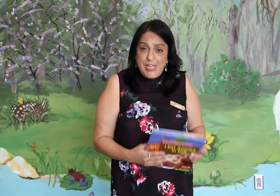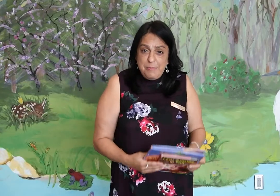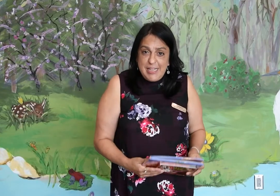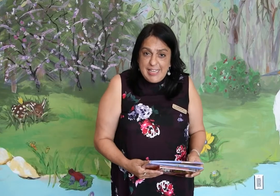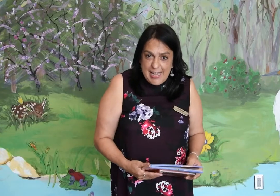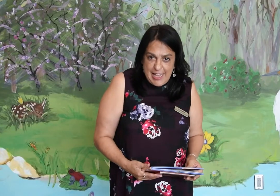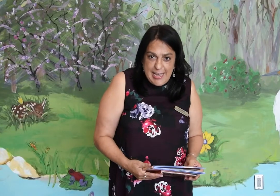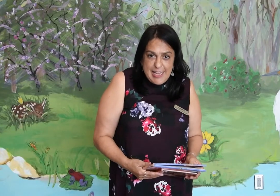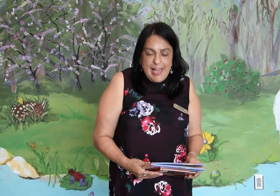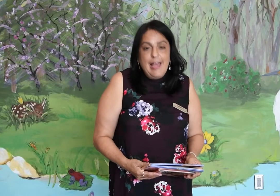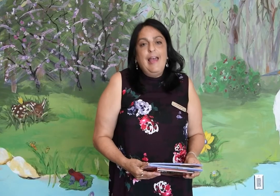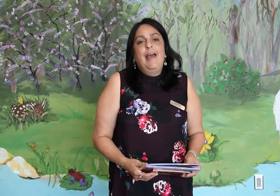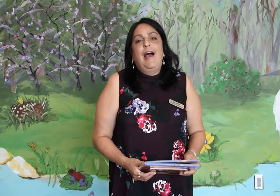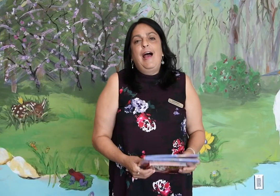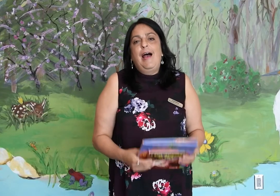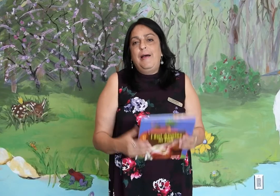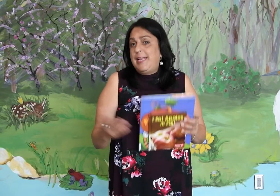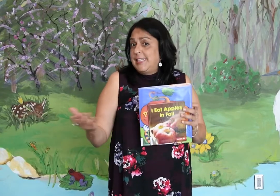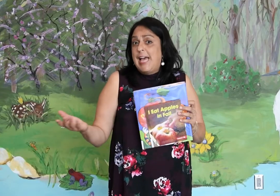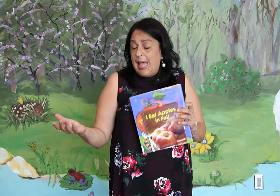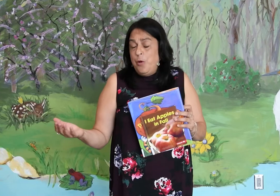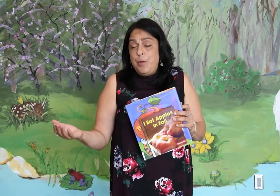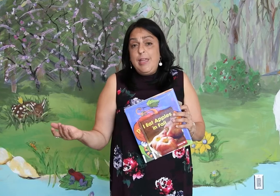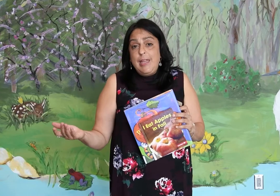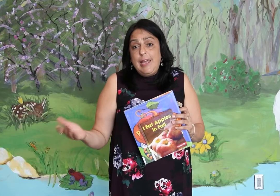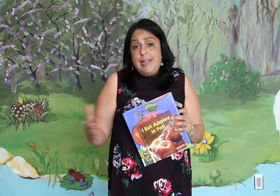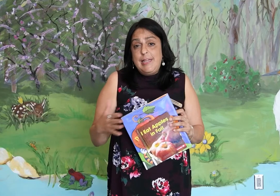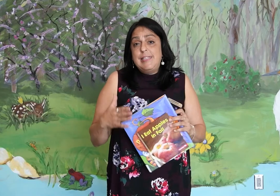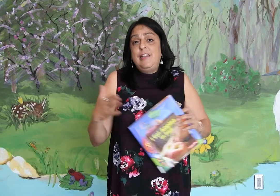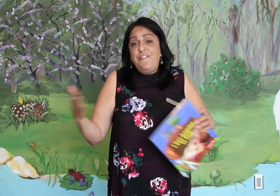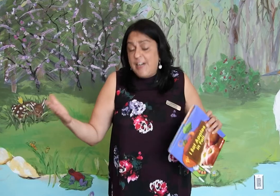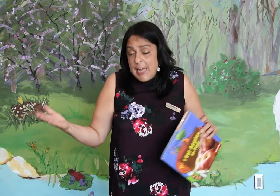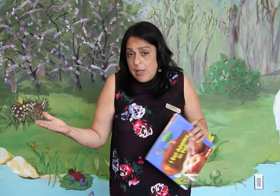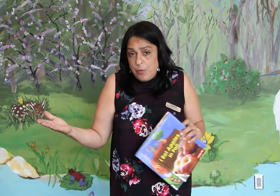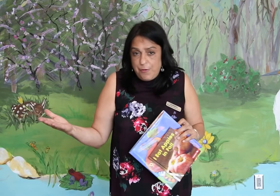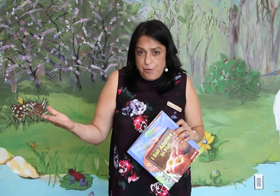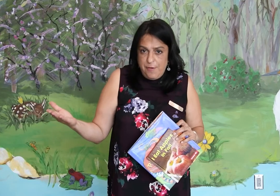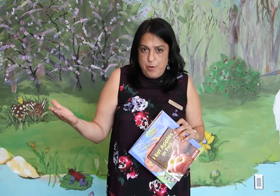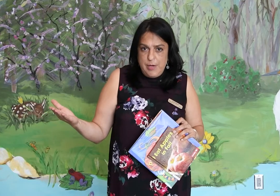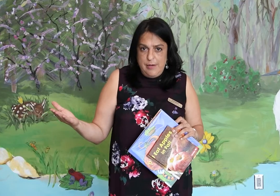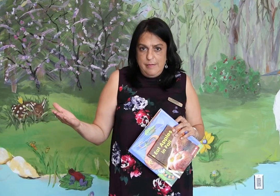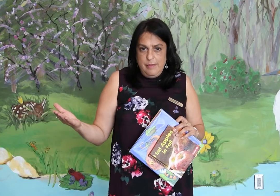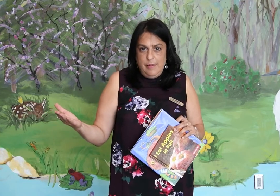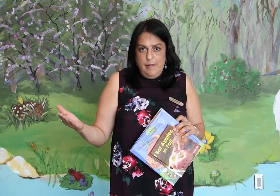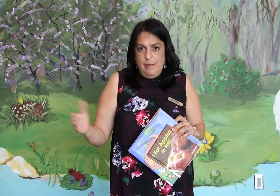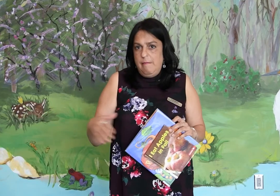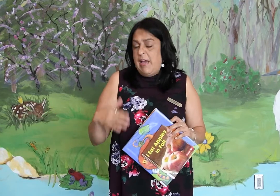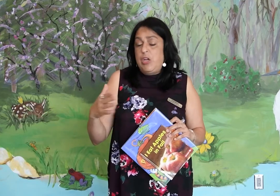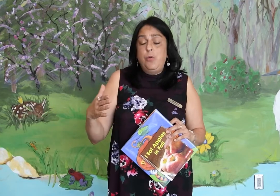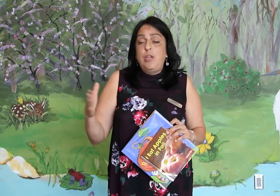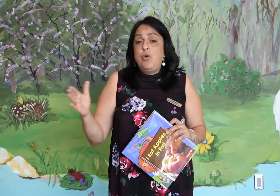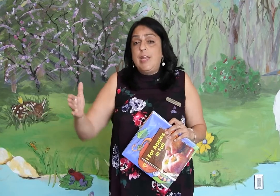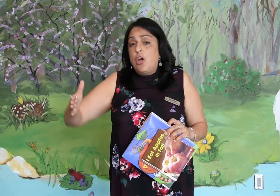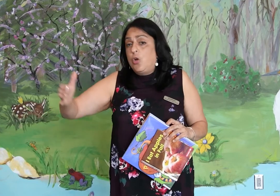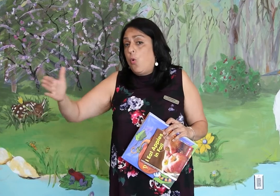me today. It is Halloween, and it is a different Halloween for everyone. I know that you cannot go out